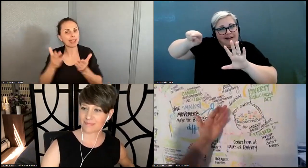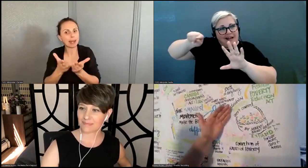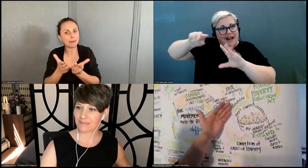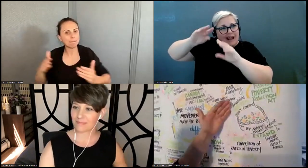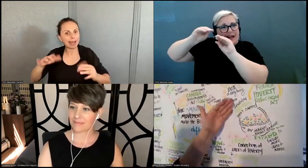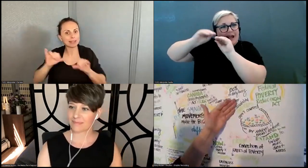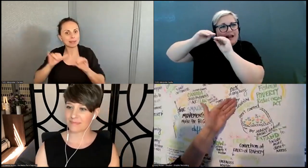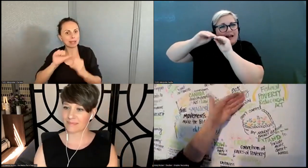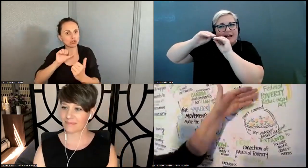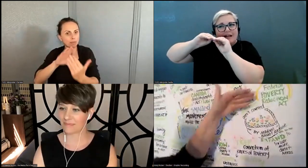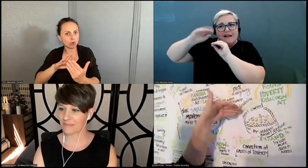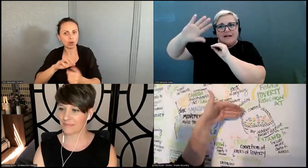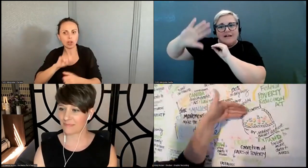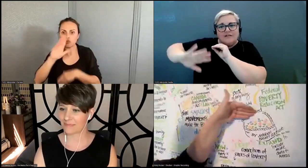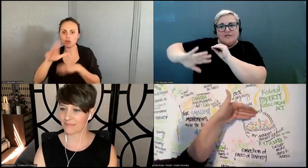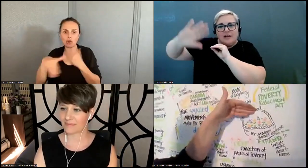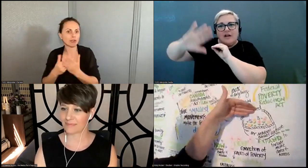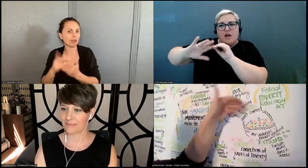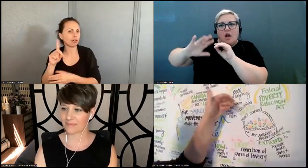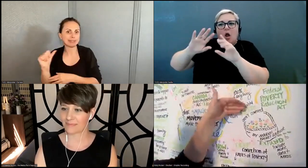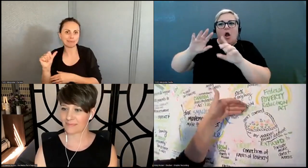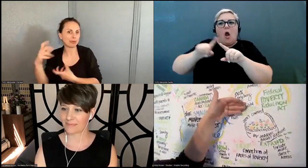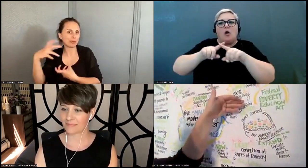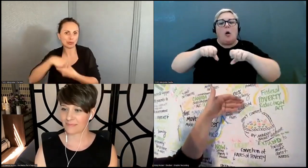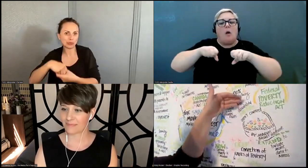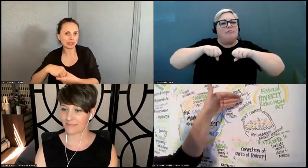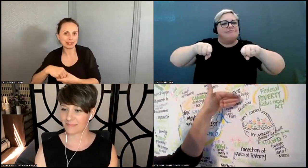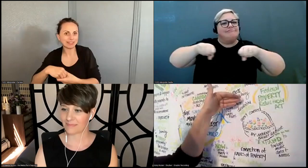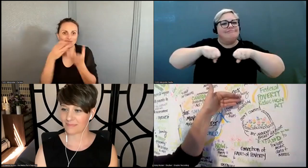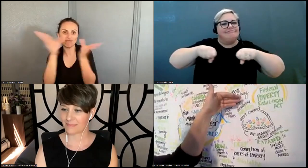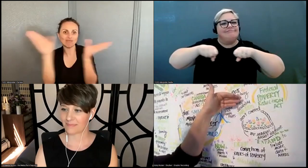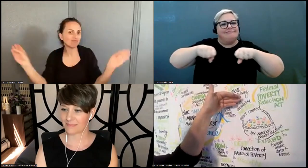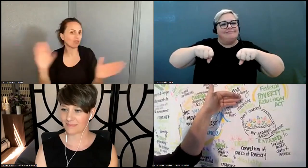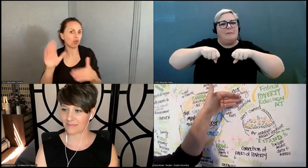approach, not all disability needs are covered or currently